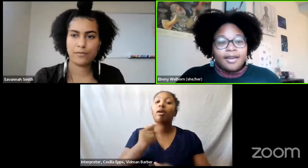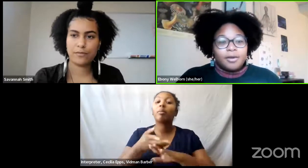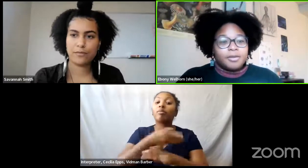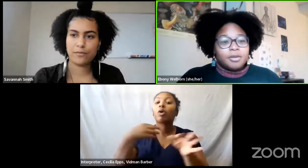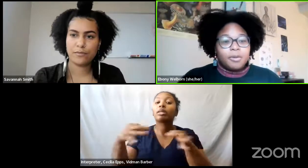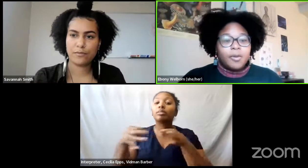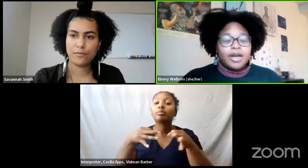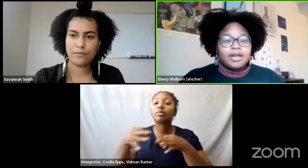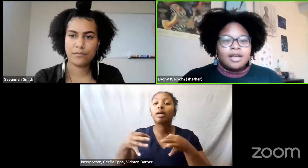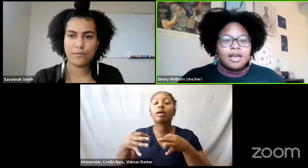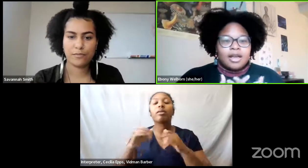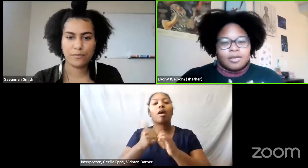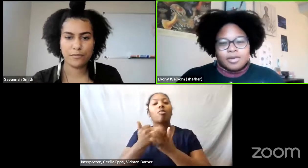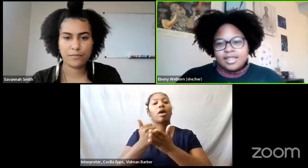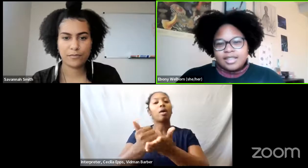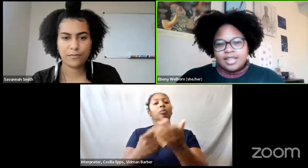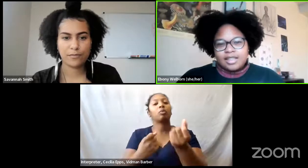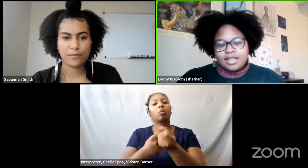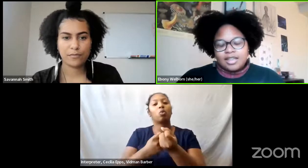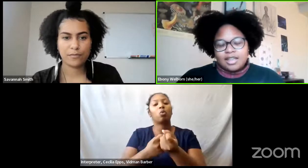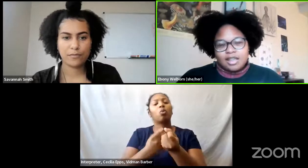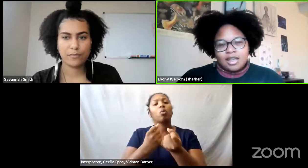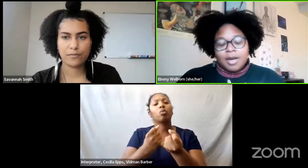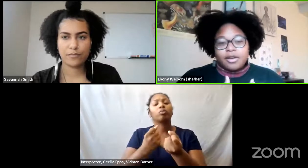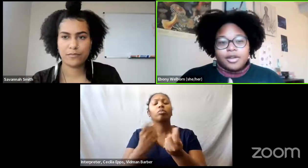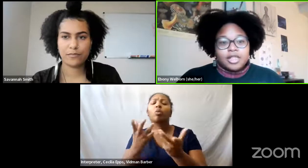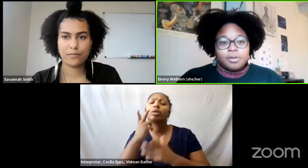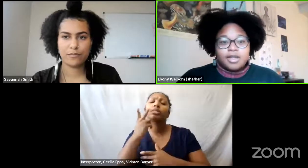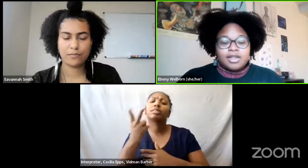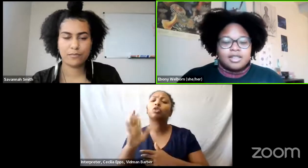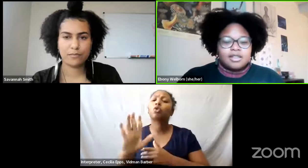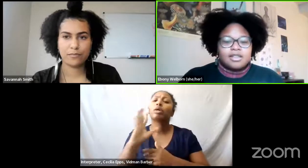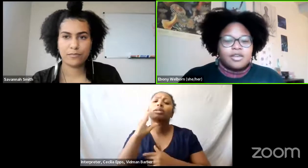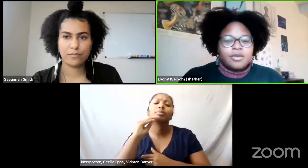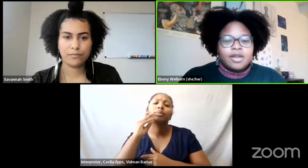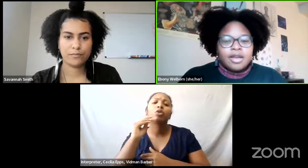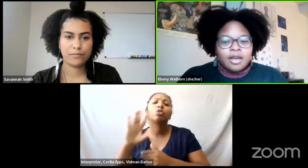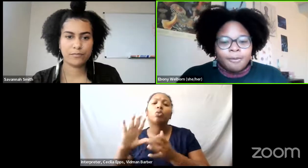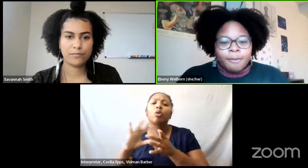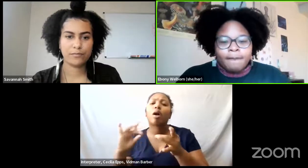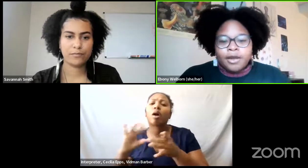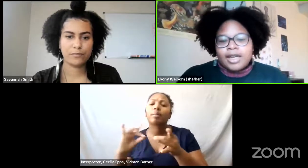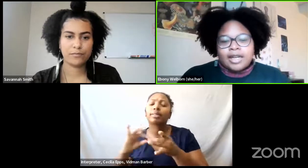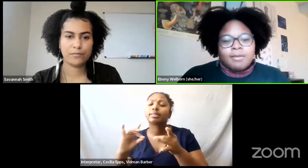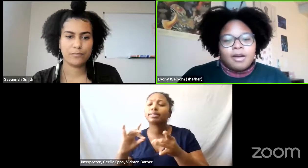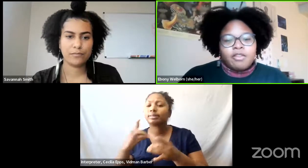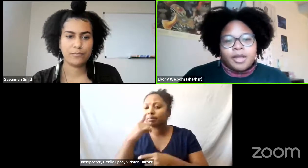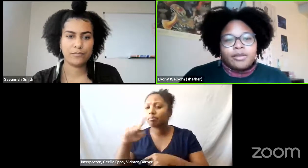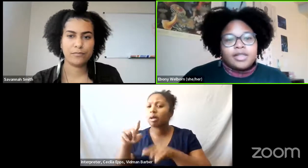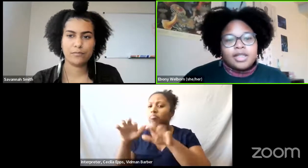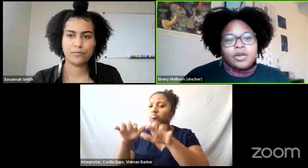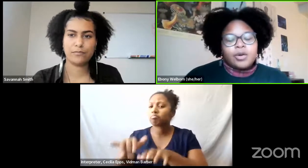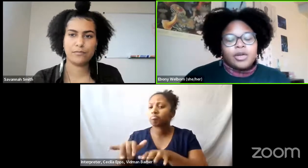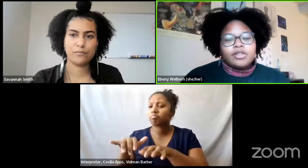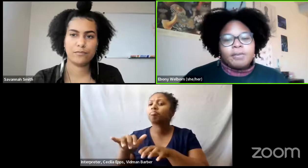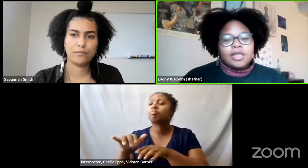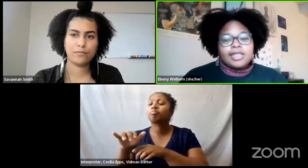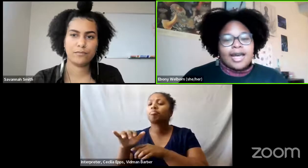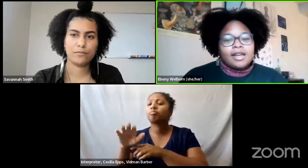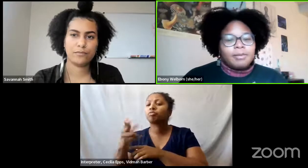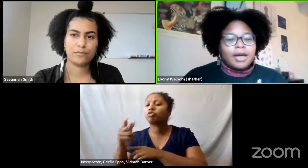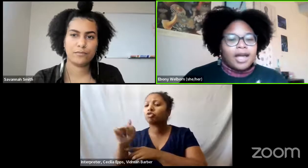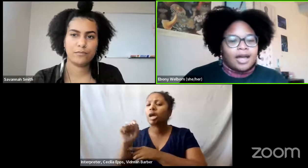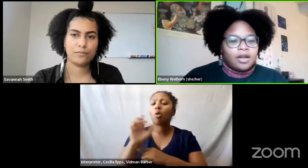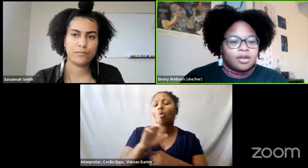what that helps support, I want to see about your experiences. So go ahead and come off mute or drop